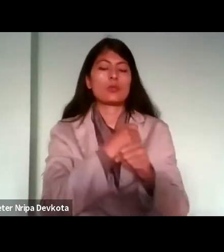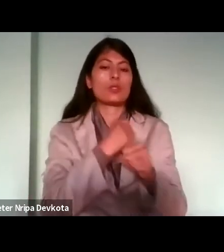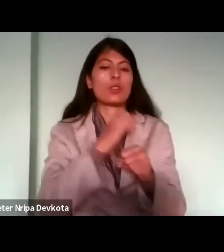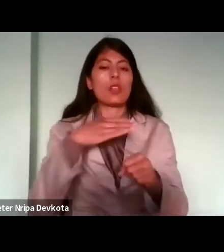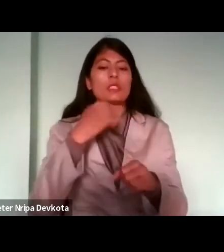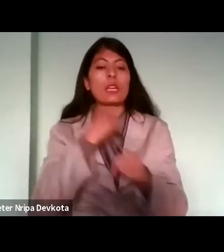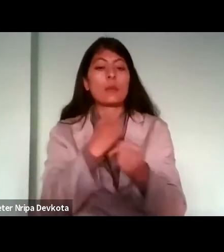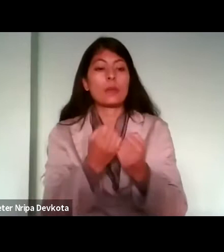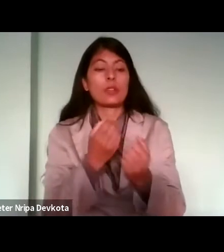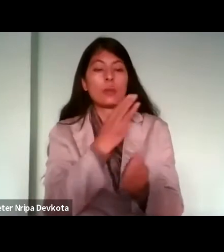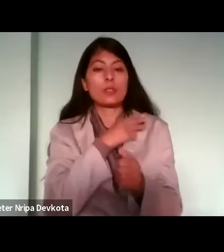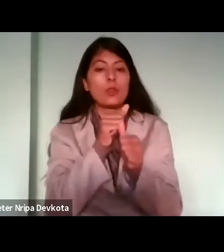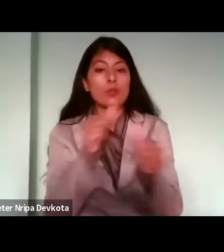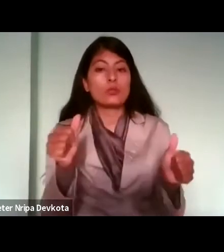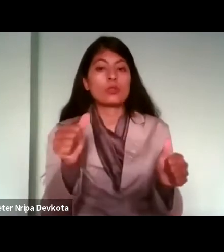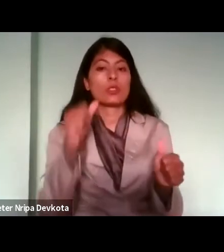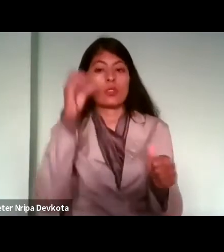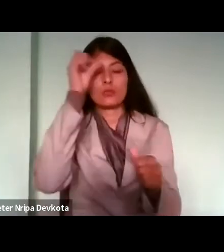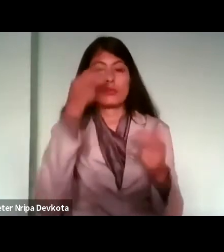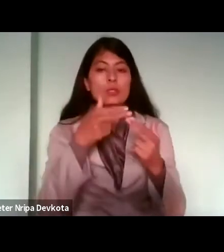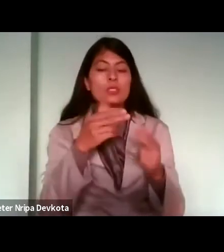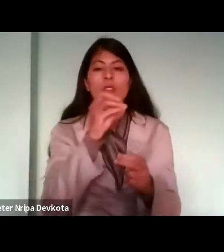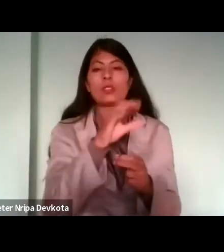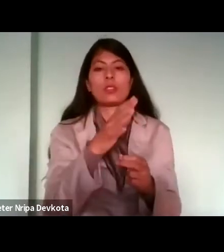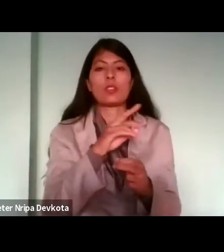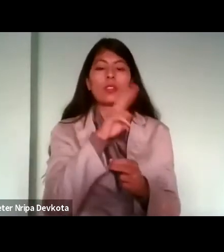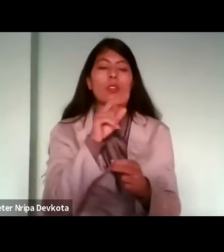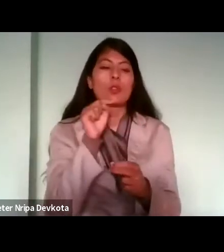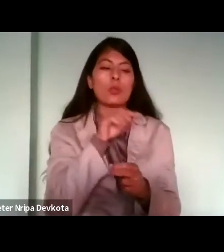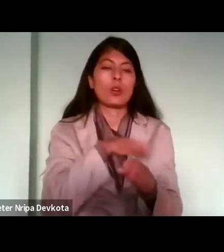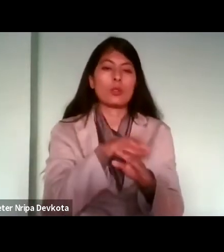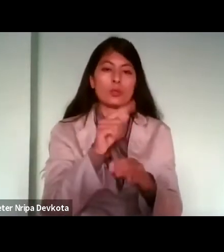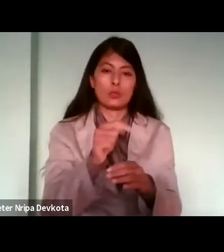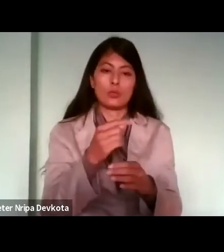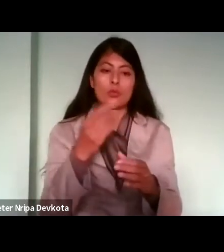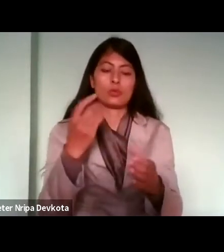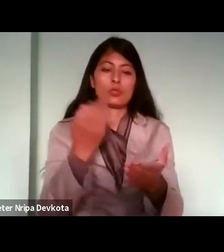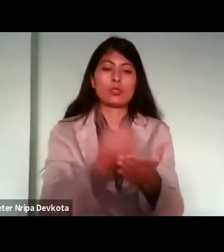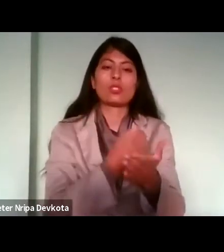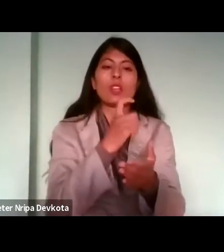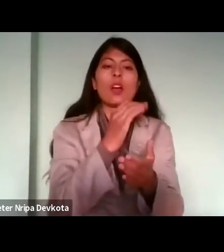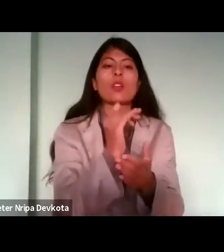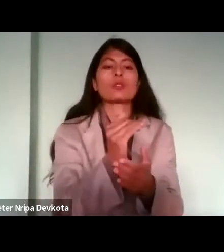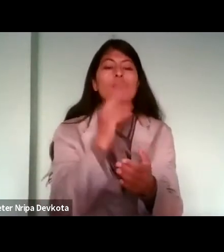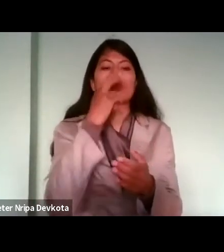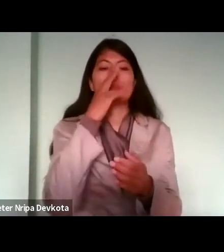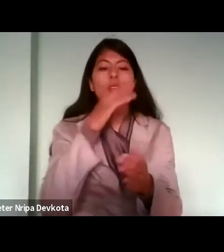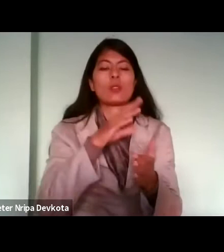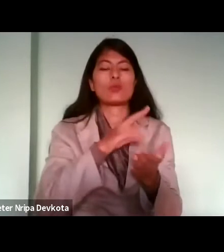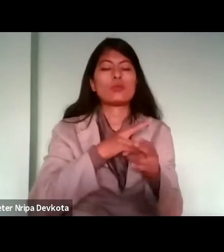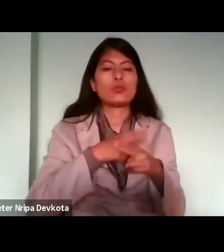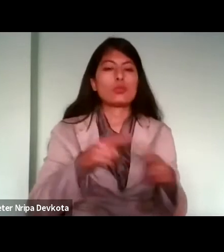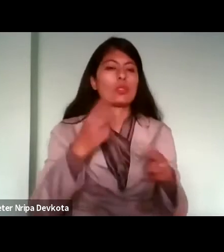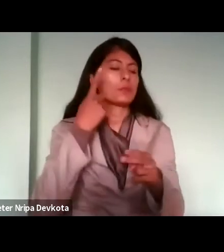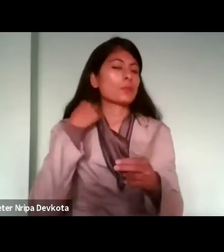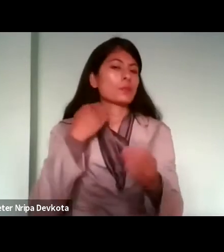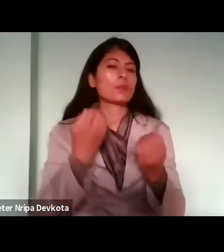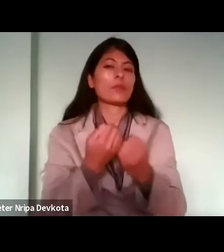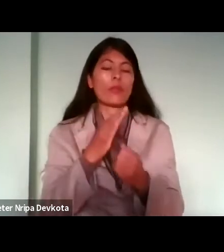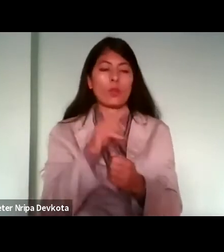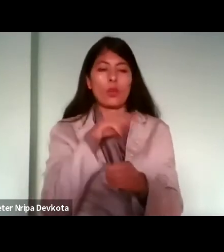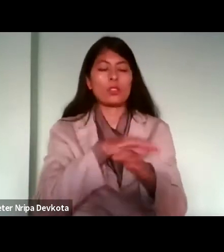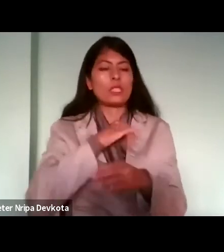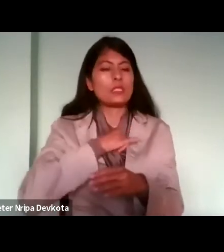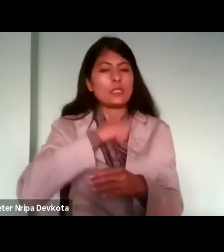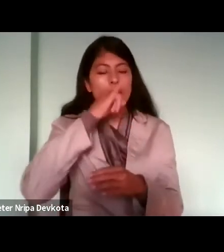workers and completely ignores organizing among sex workers. By this deliberate, I say deliberate